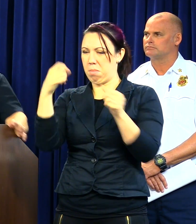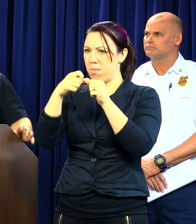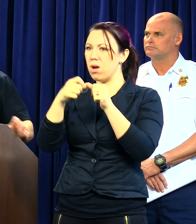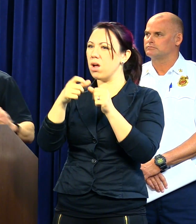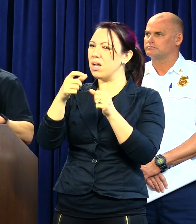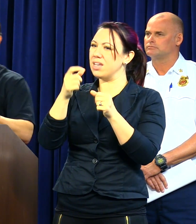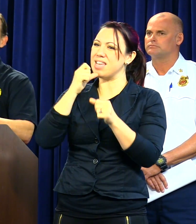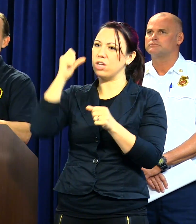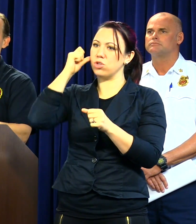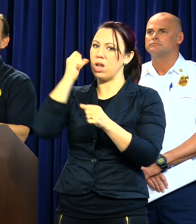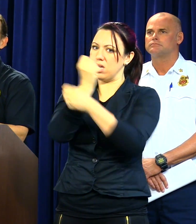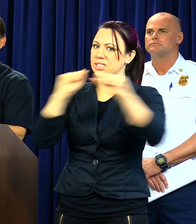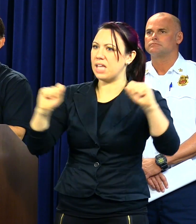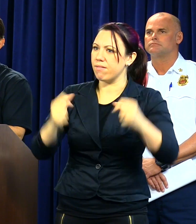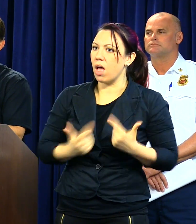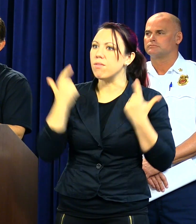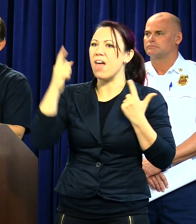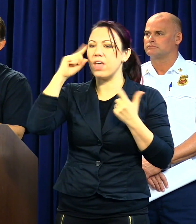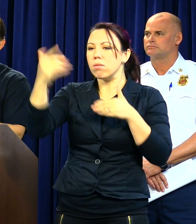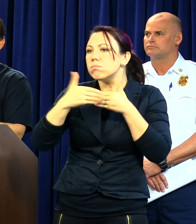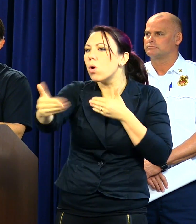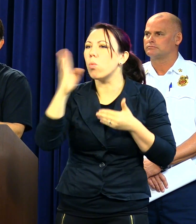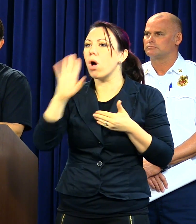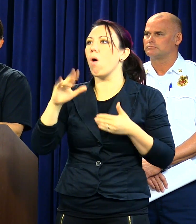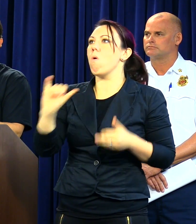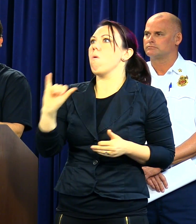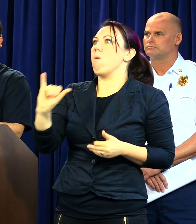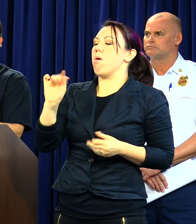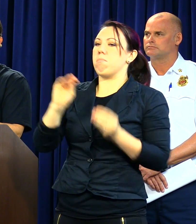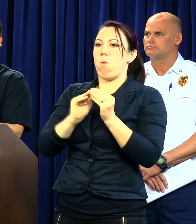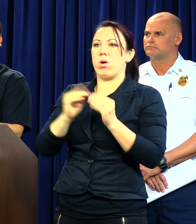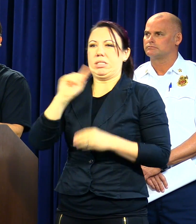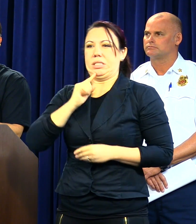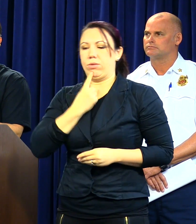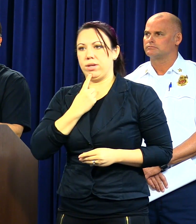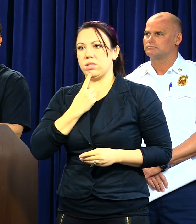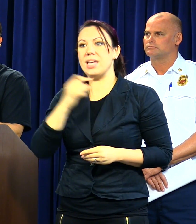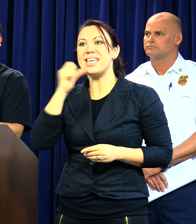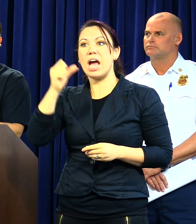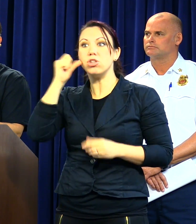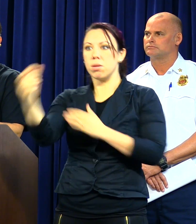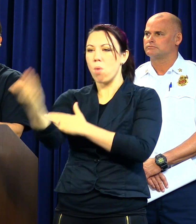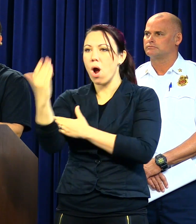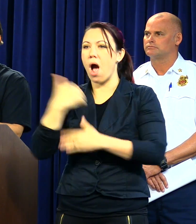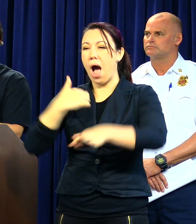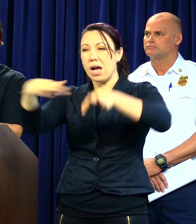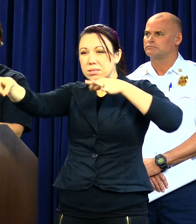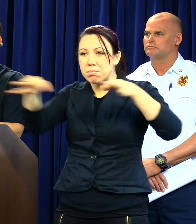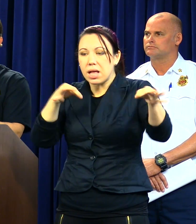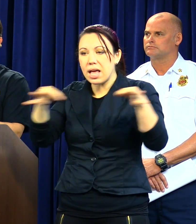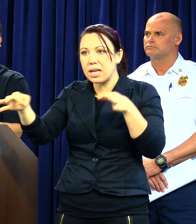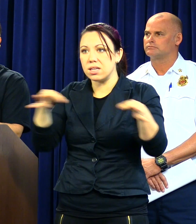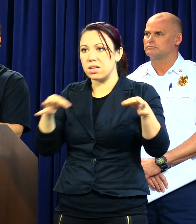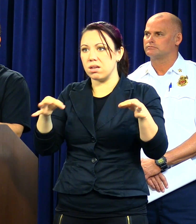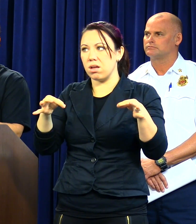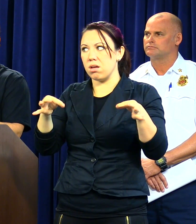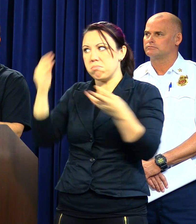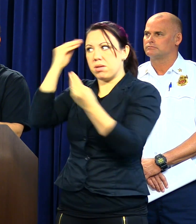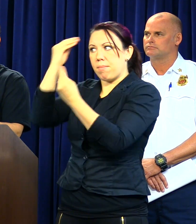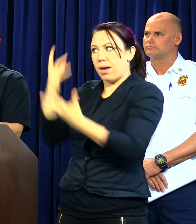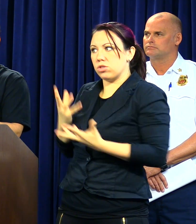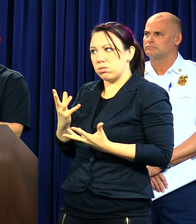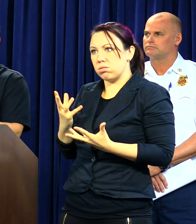think they're going to take it more seriously. I mean, if you had to, yesterday morning when you heard me say, based on the information I